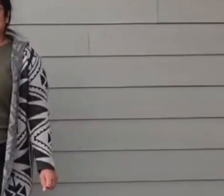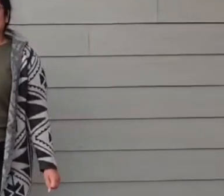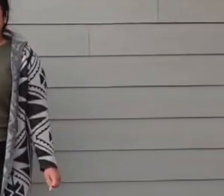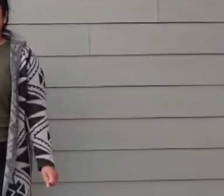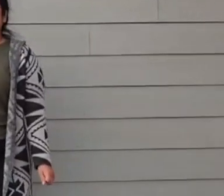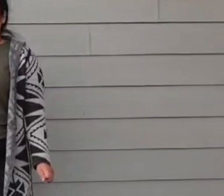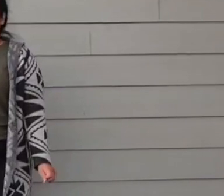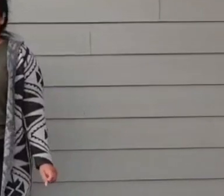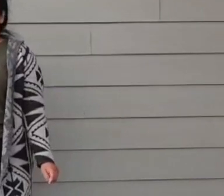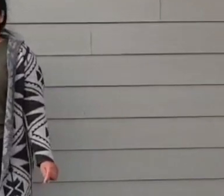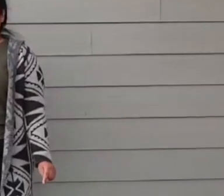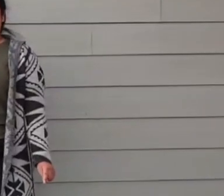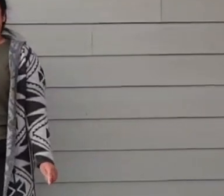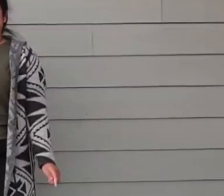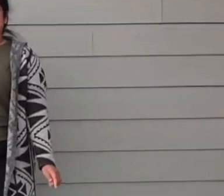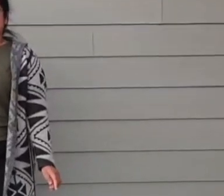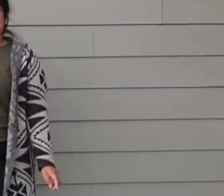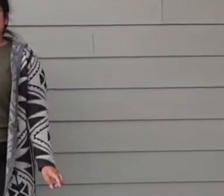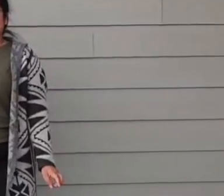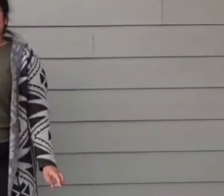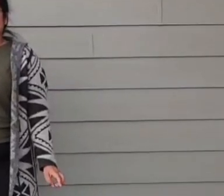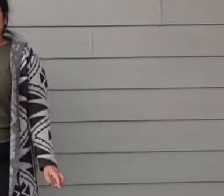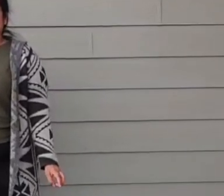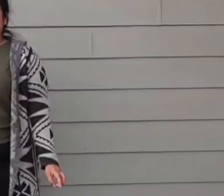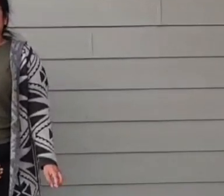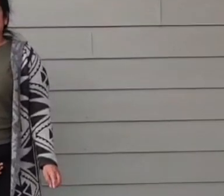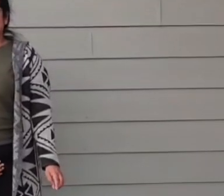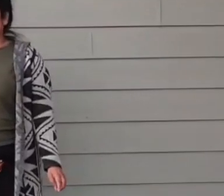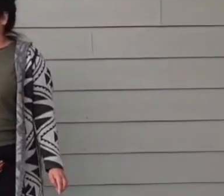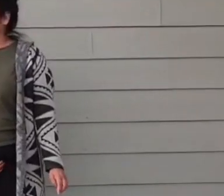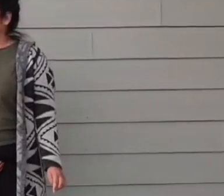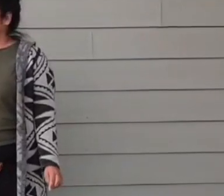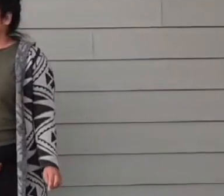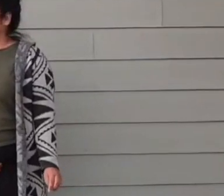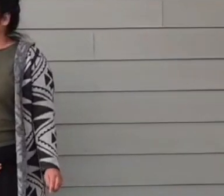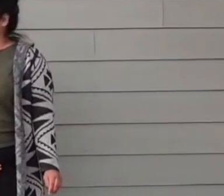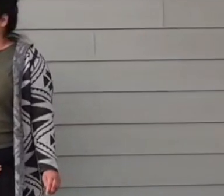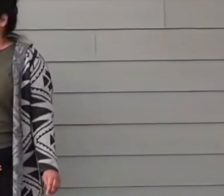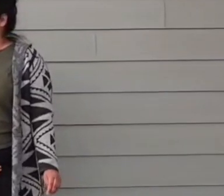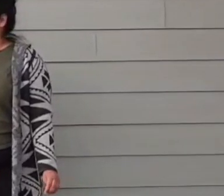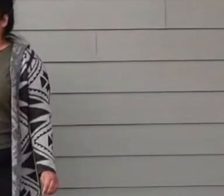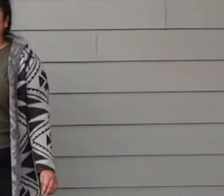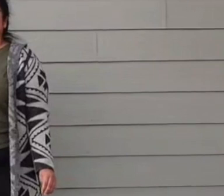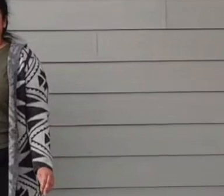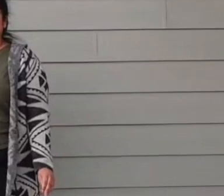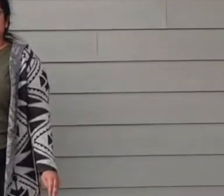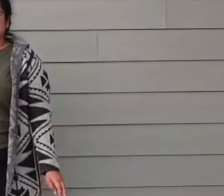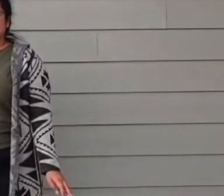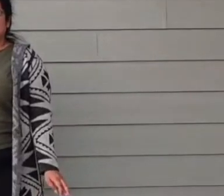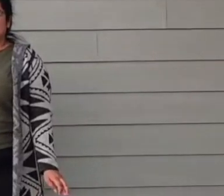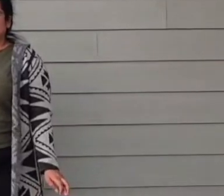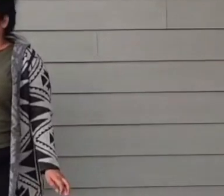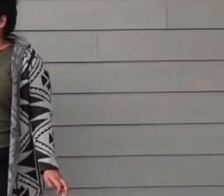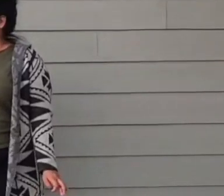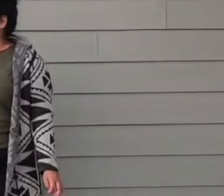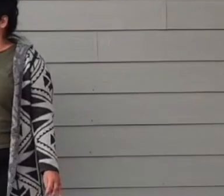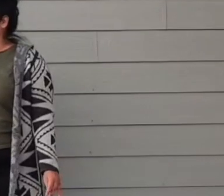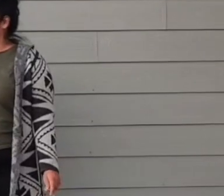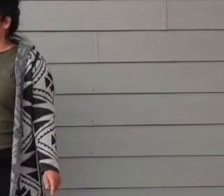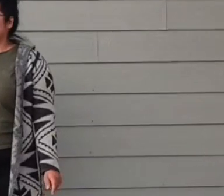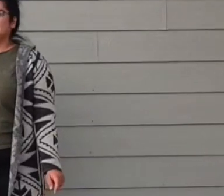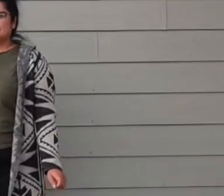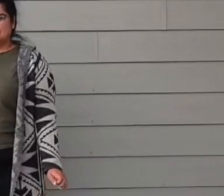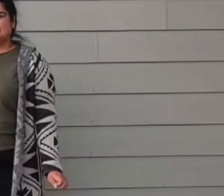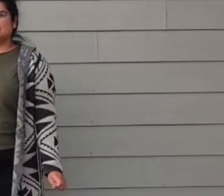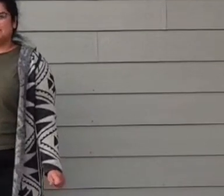impact. And how can you make an impact, you're wondering? You can easily go to our app under the Give, scroll down